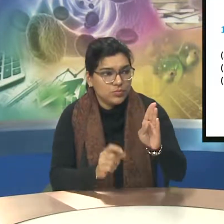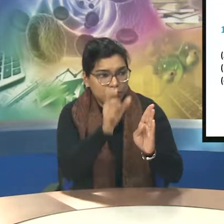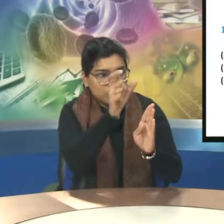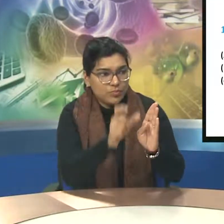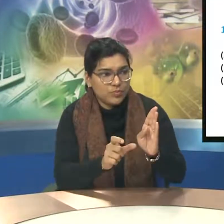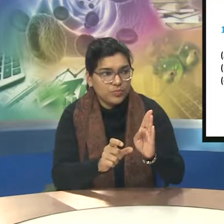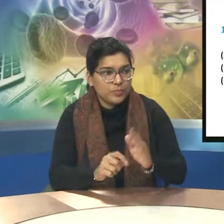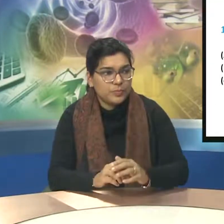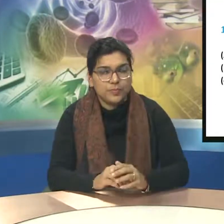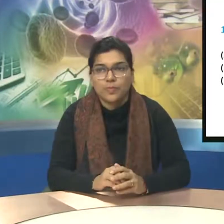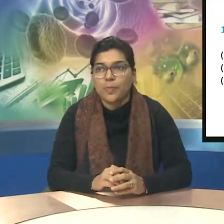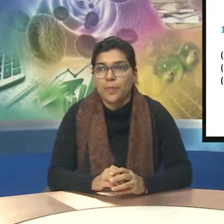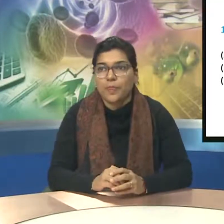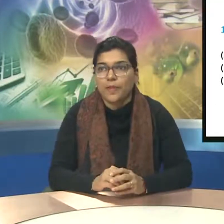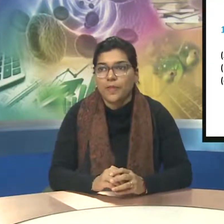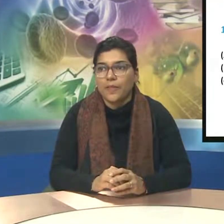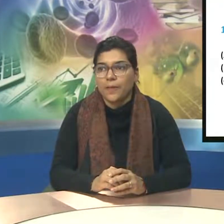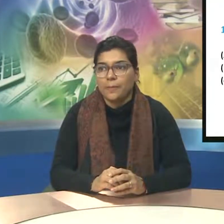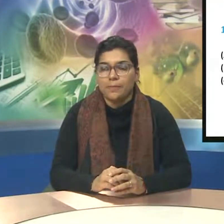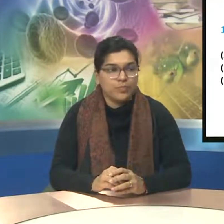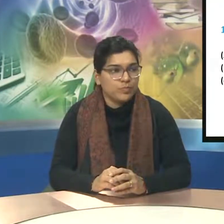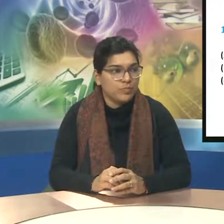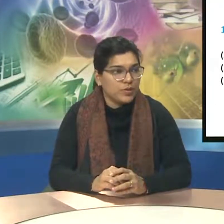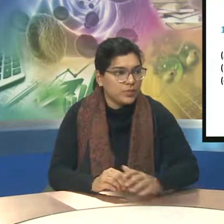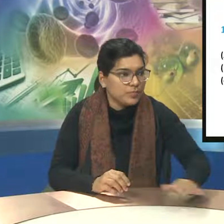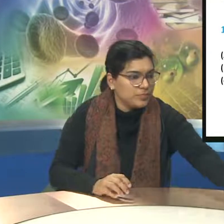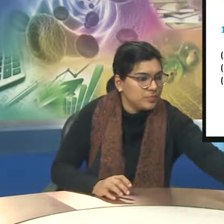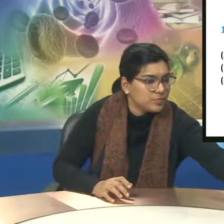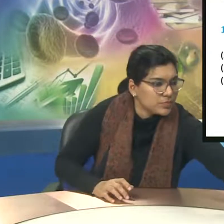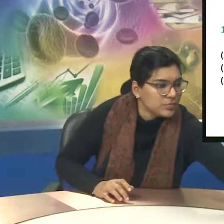You can write in chat box all of your answers